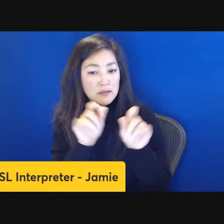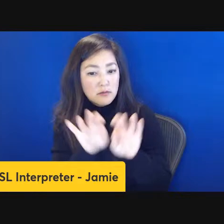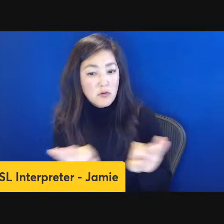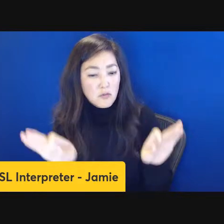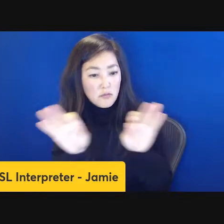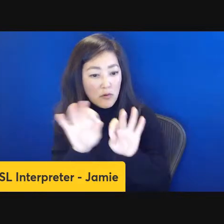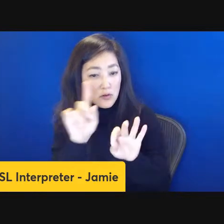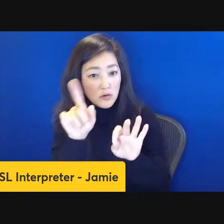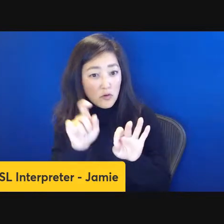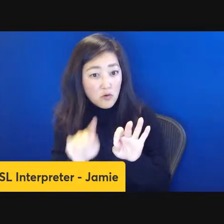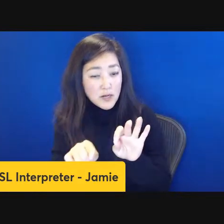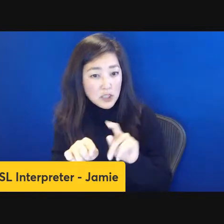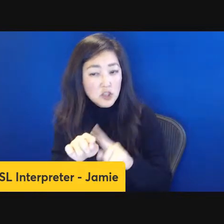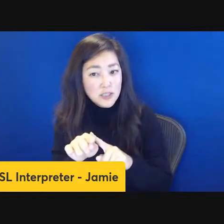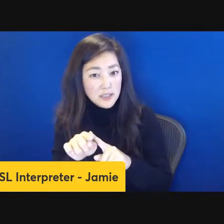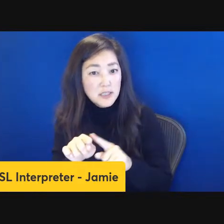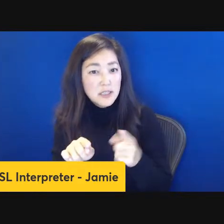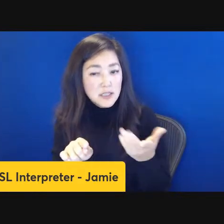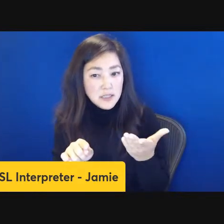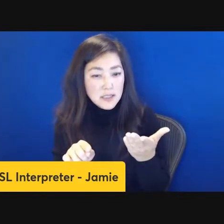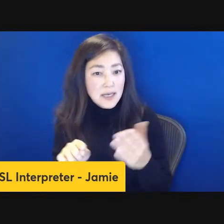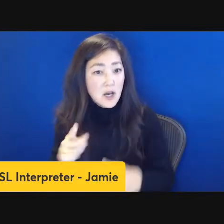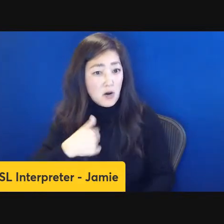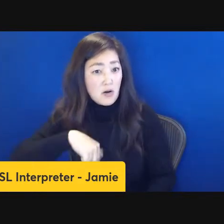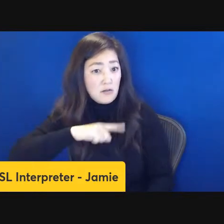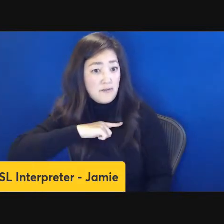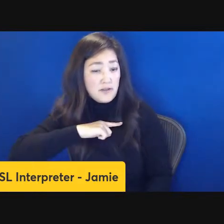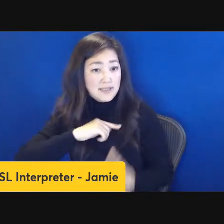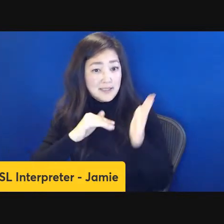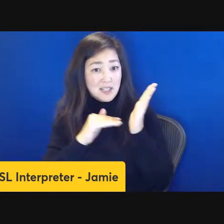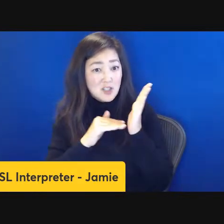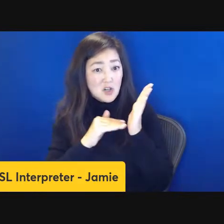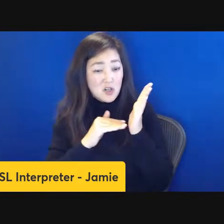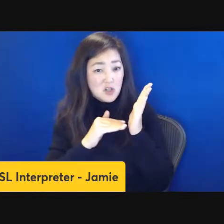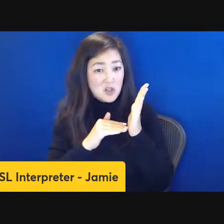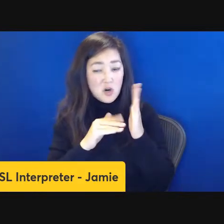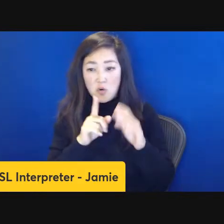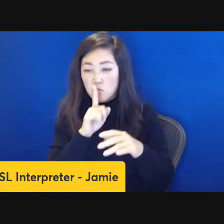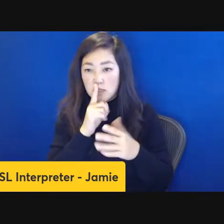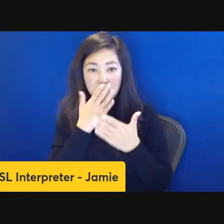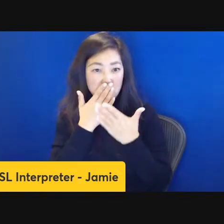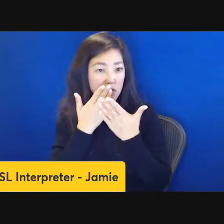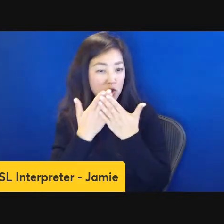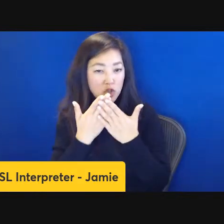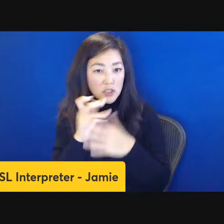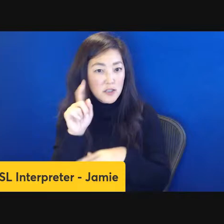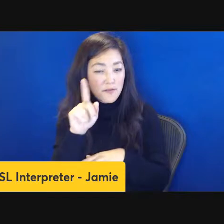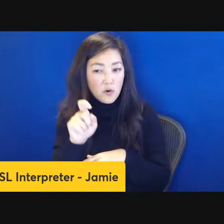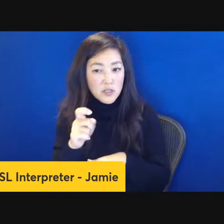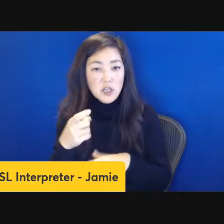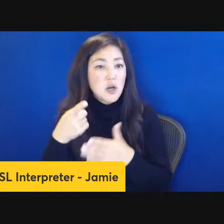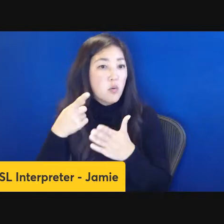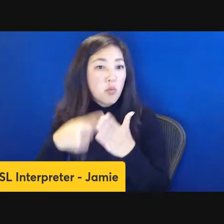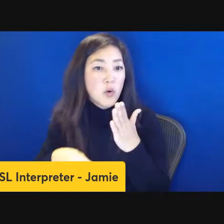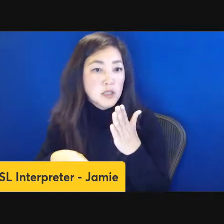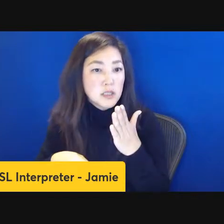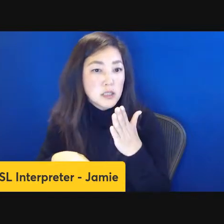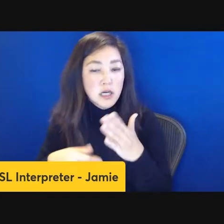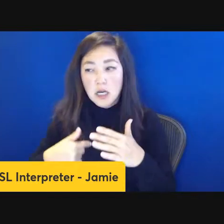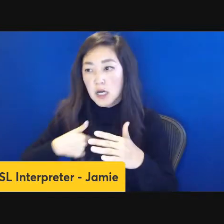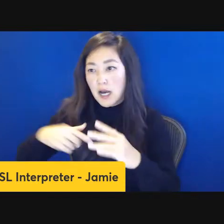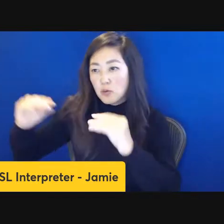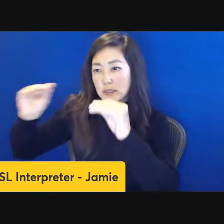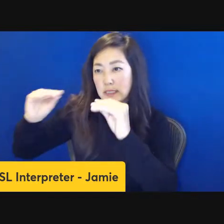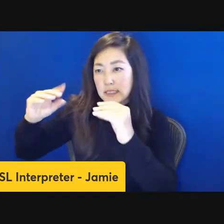Dr. Simpson alluded to. As MDs, we frequently are very good at the question of what. I was taught